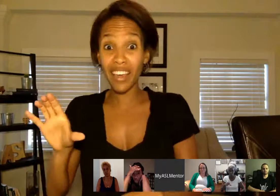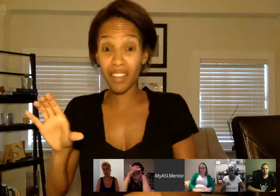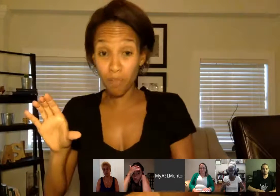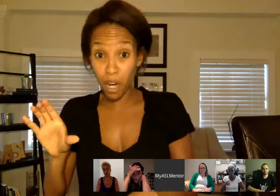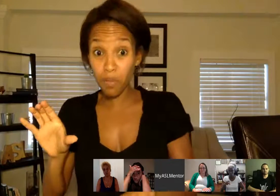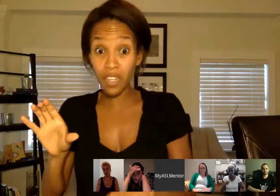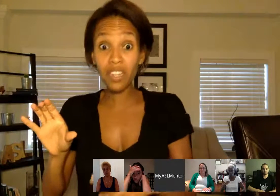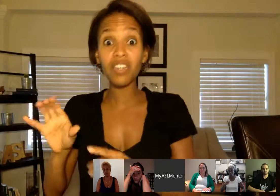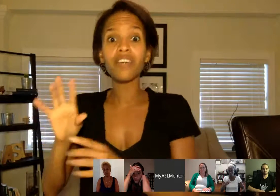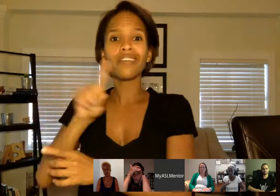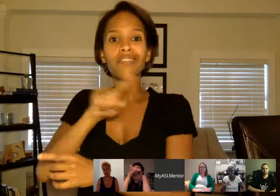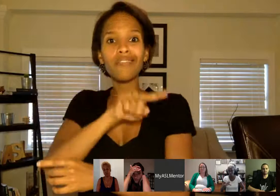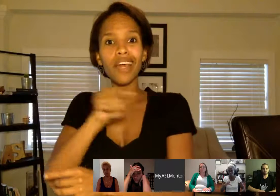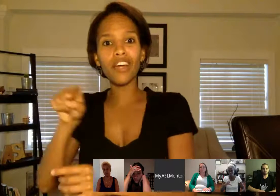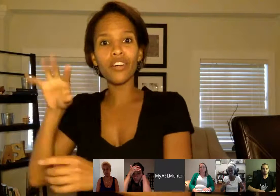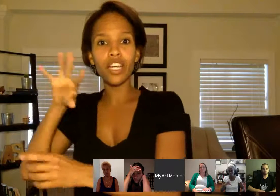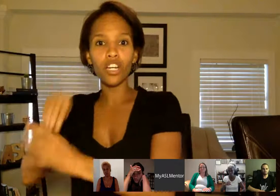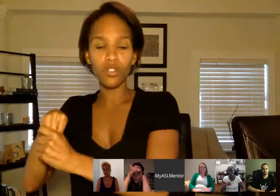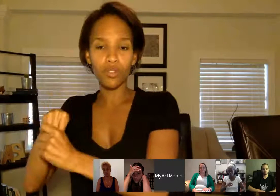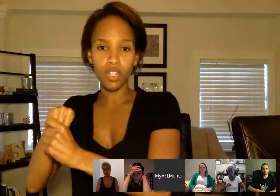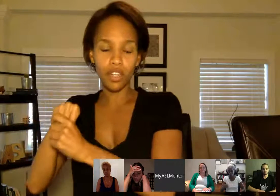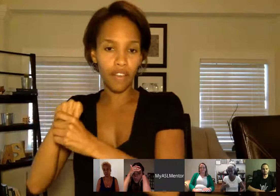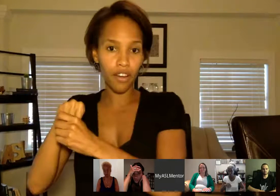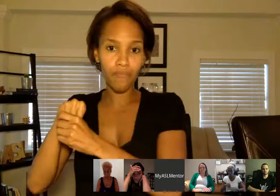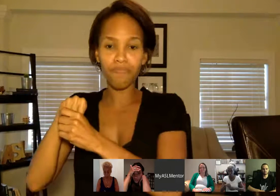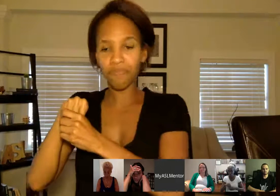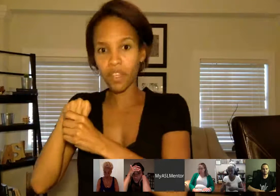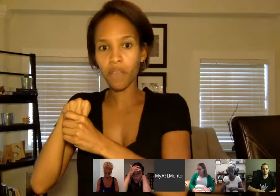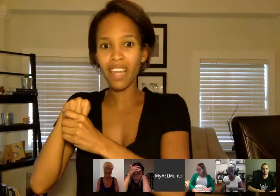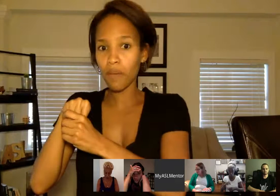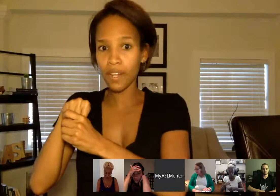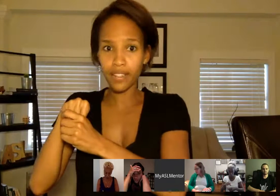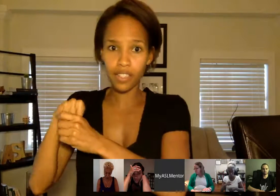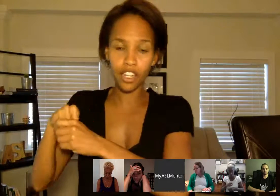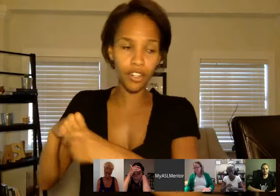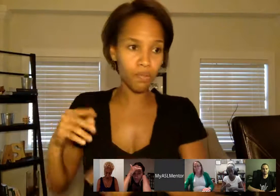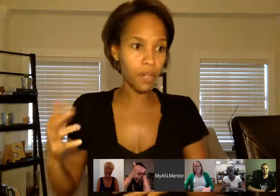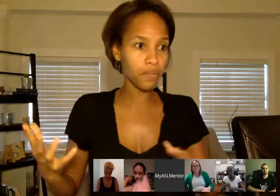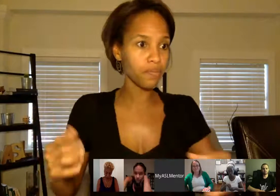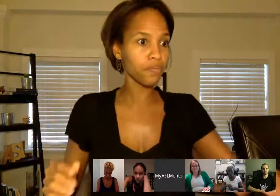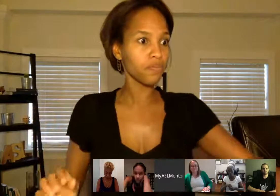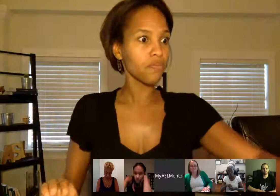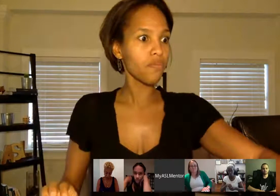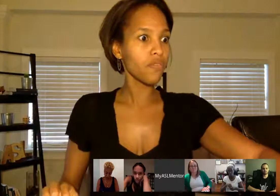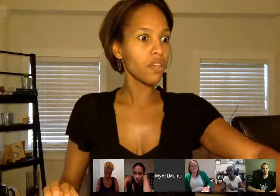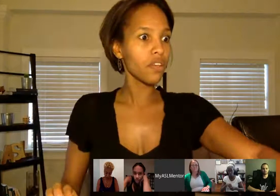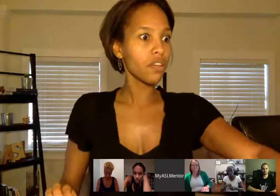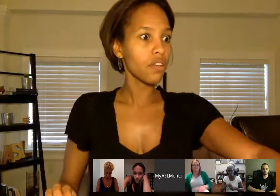spell that again. Public, they are included in there. May not be necessary, but.